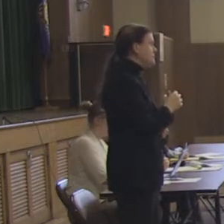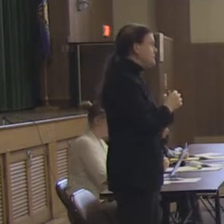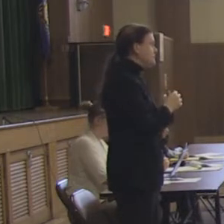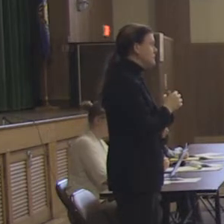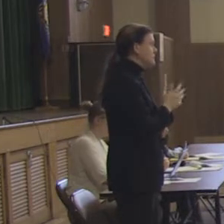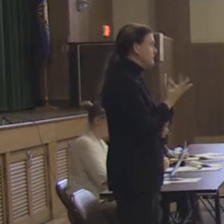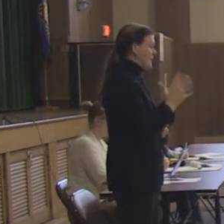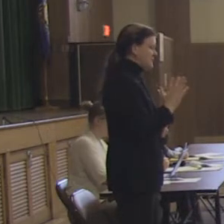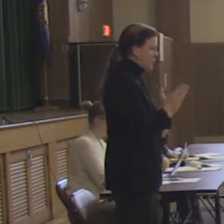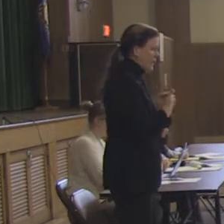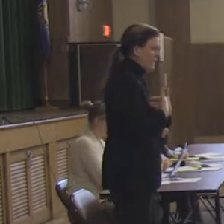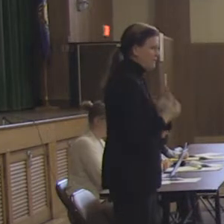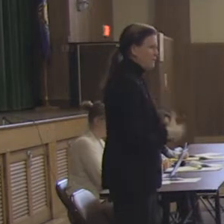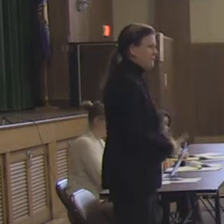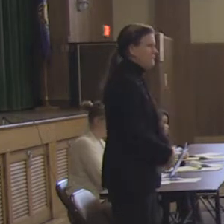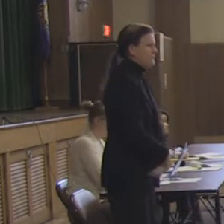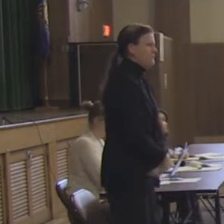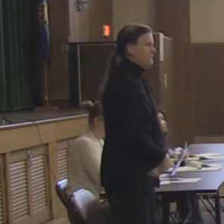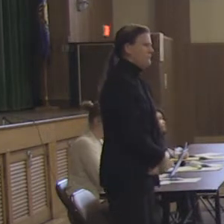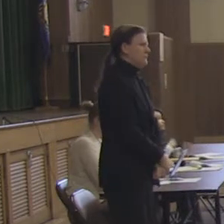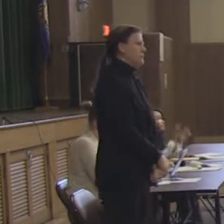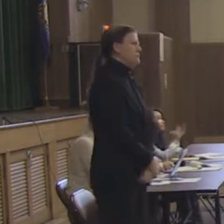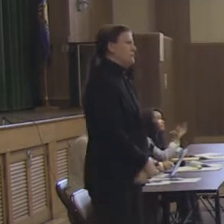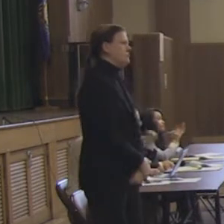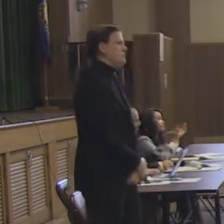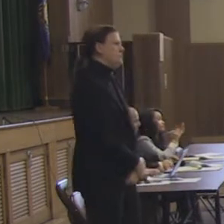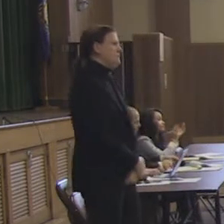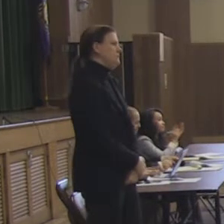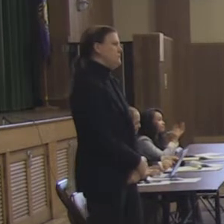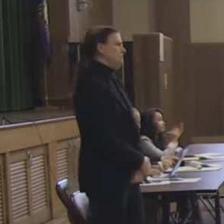That is all I have. Thanks.